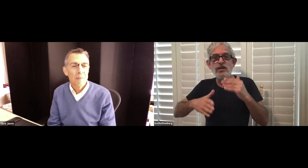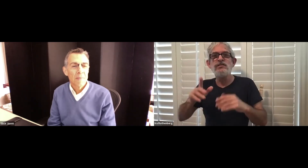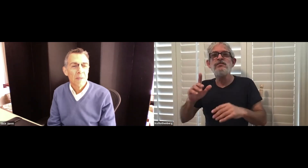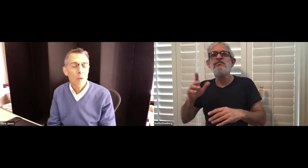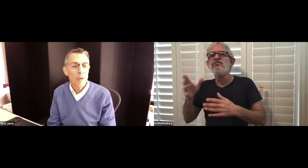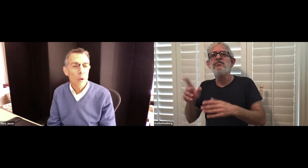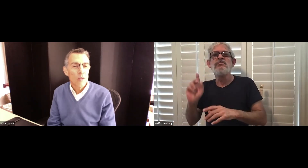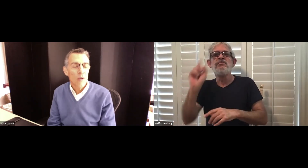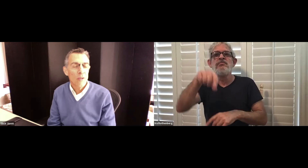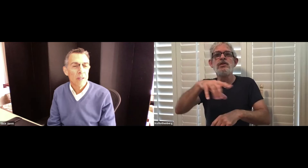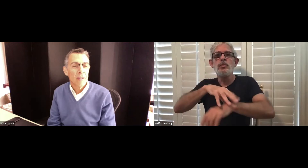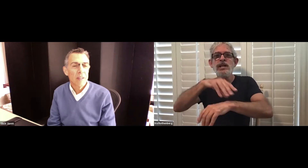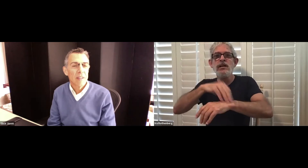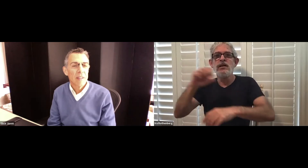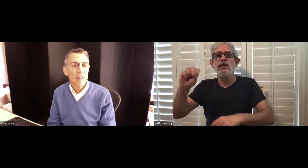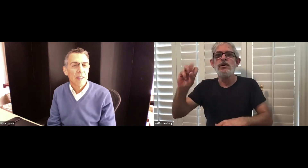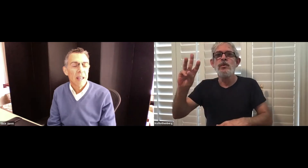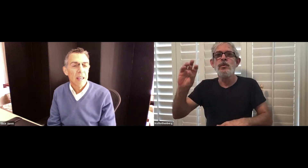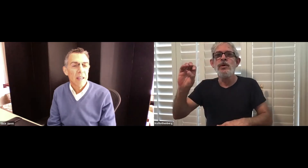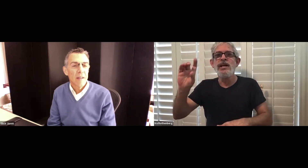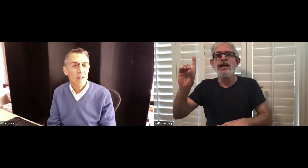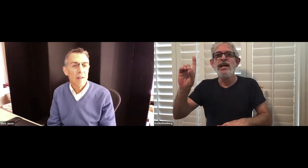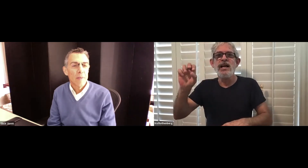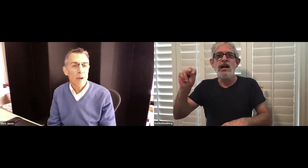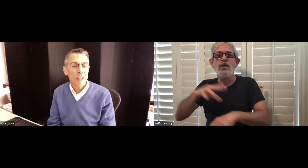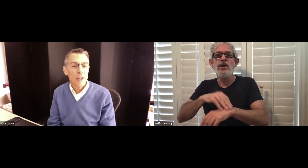When the war was over, they immigrated to Sweden,